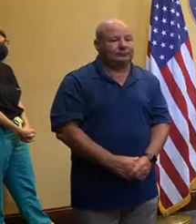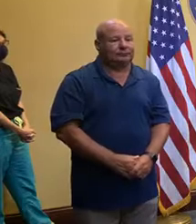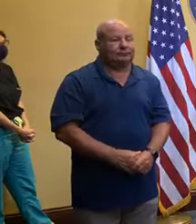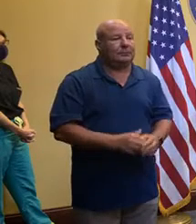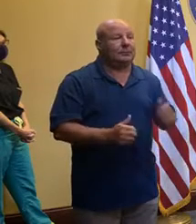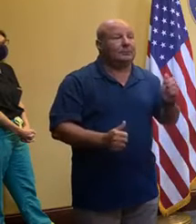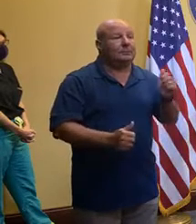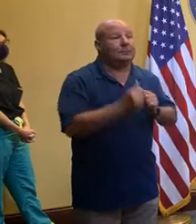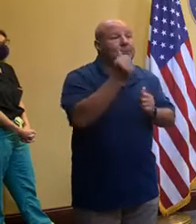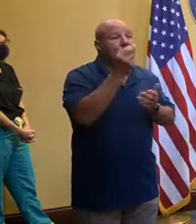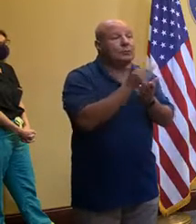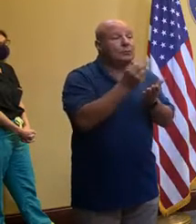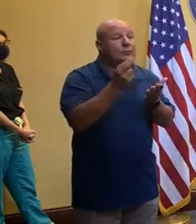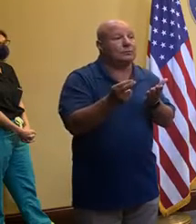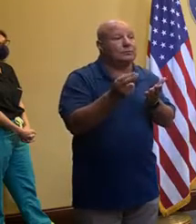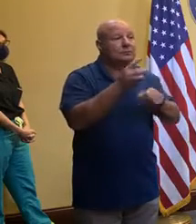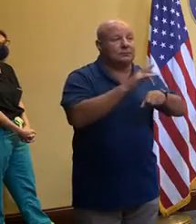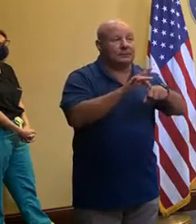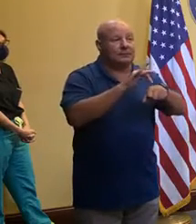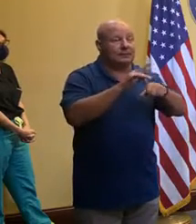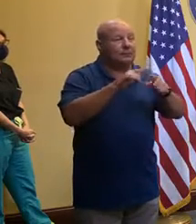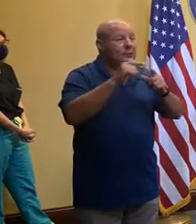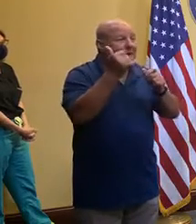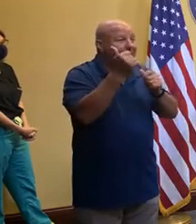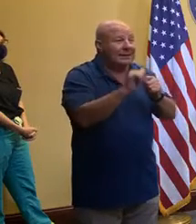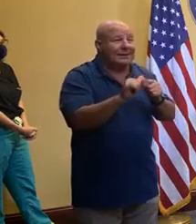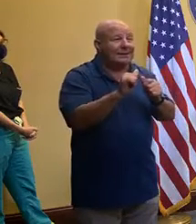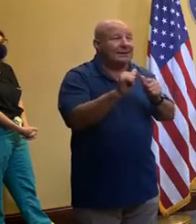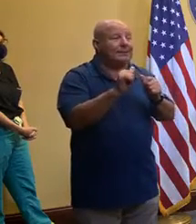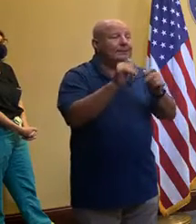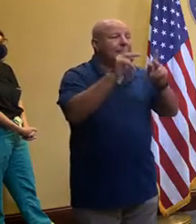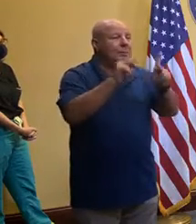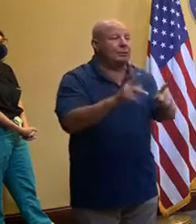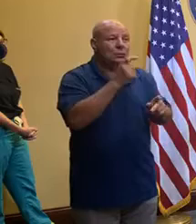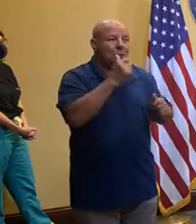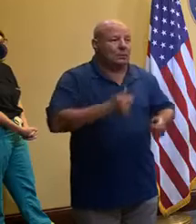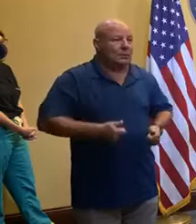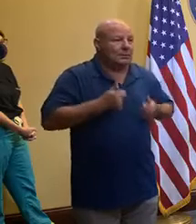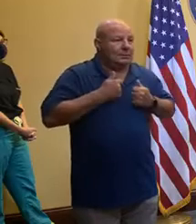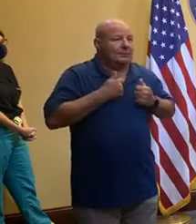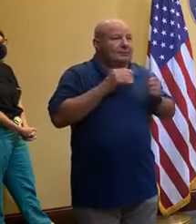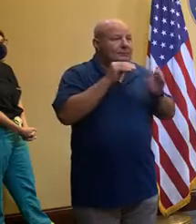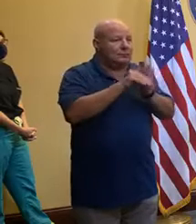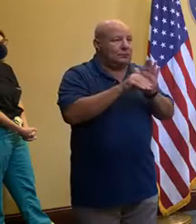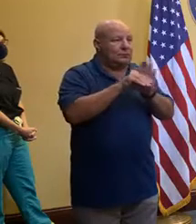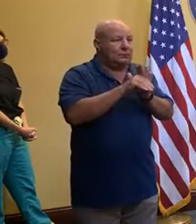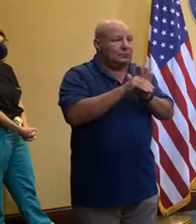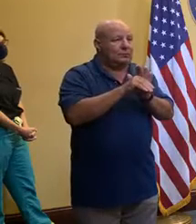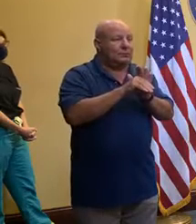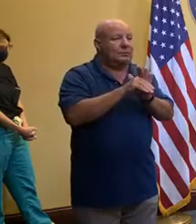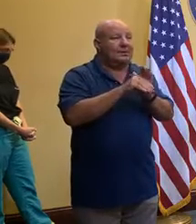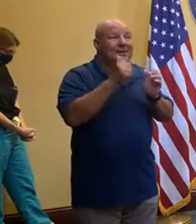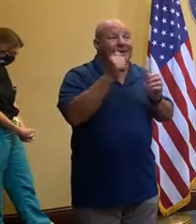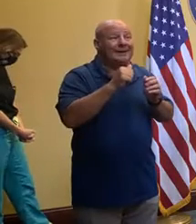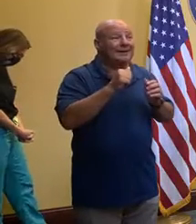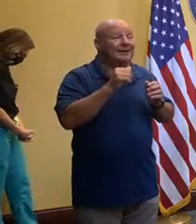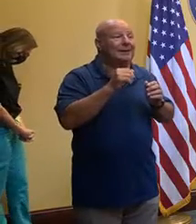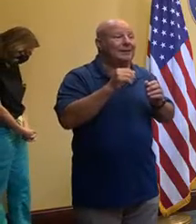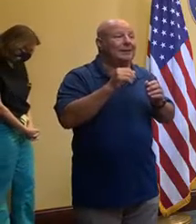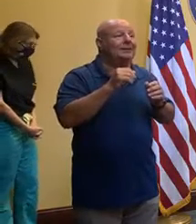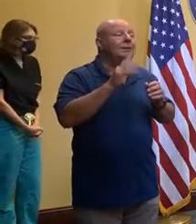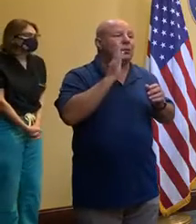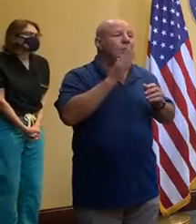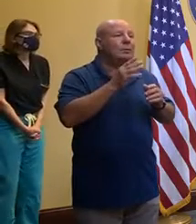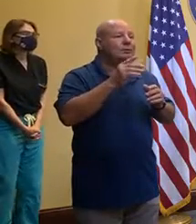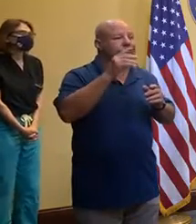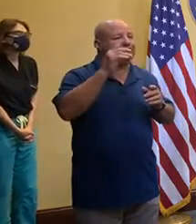resources available to any citizen, any resident, is going to come from the federal government, and we will